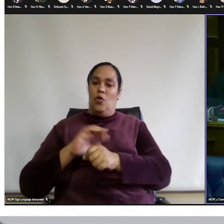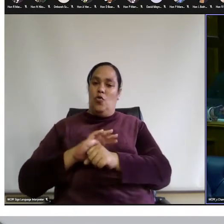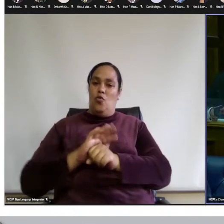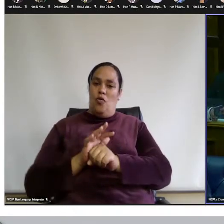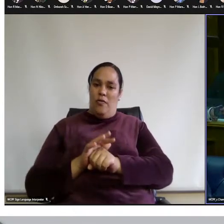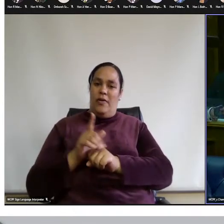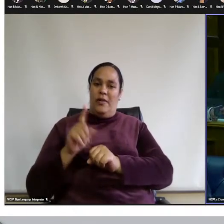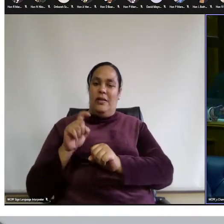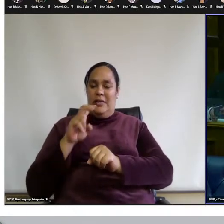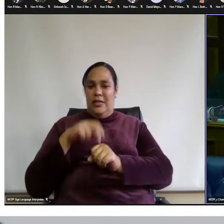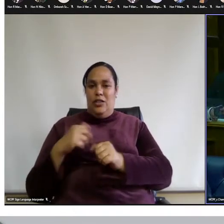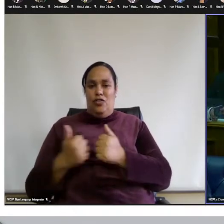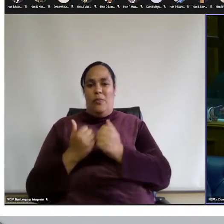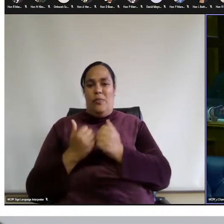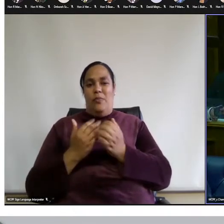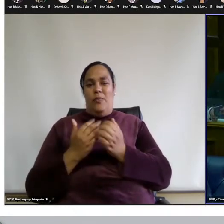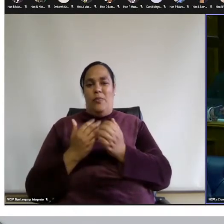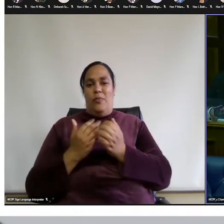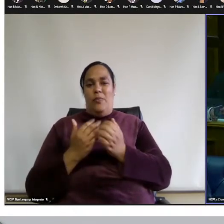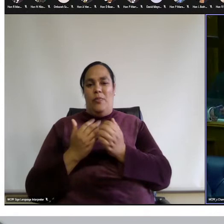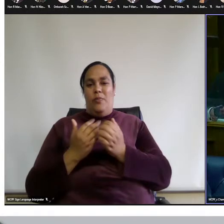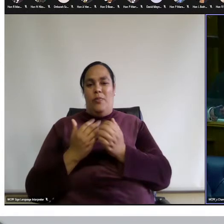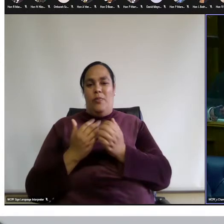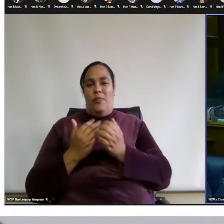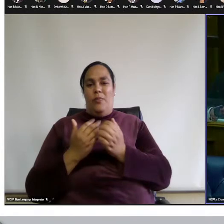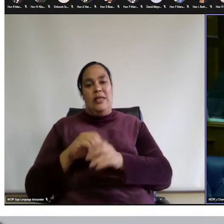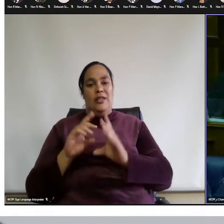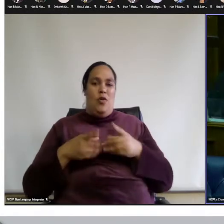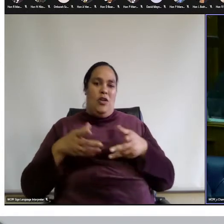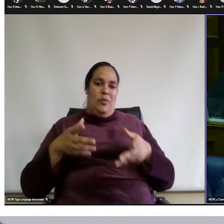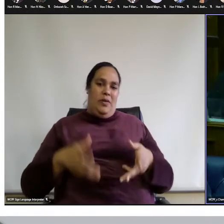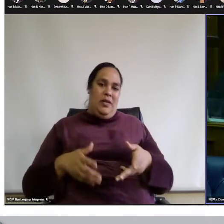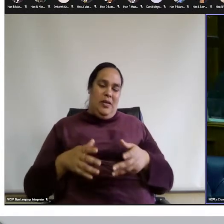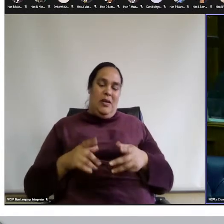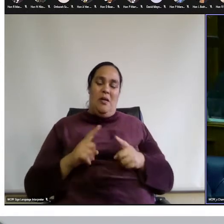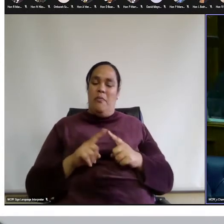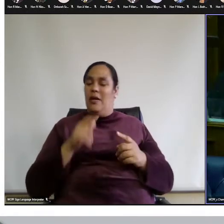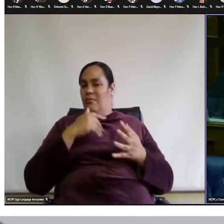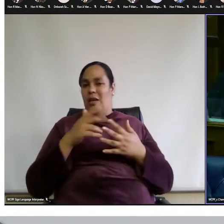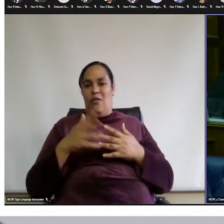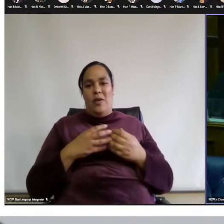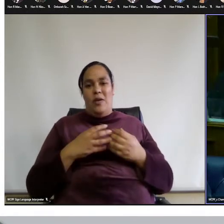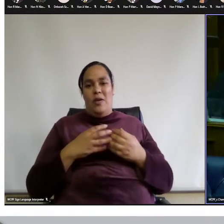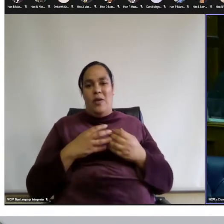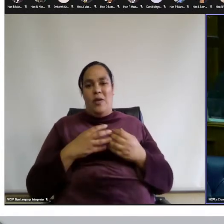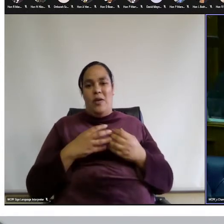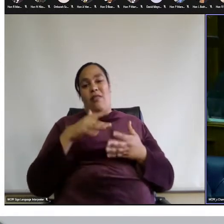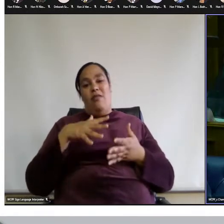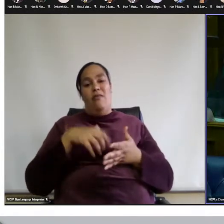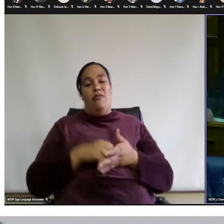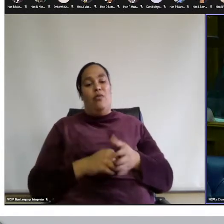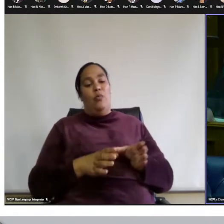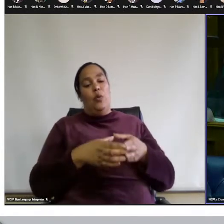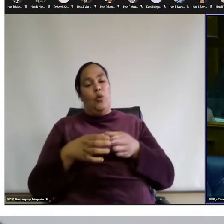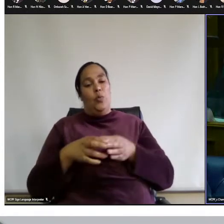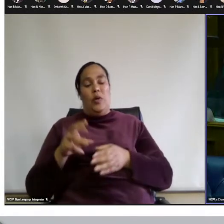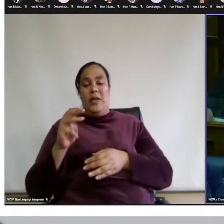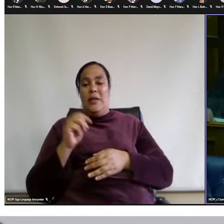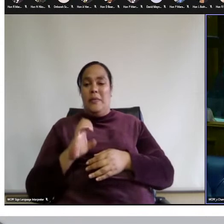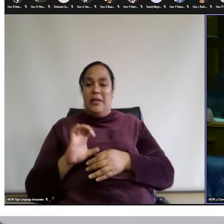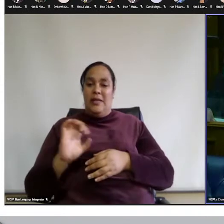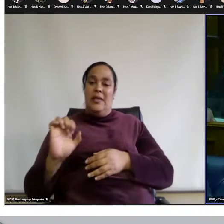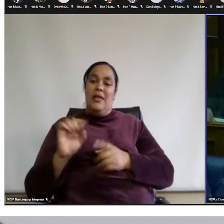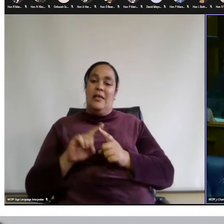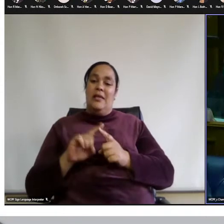should be championed by the disability desk in this department. However, like many other vulnerable groups, this MEC, in a lack